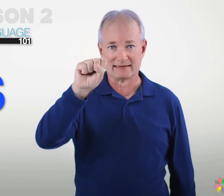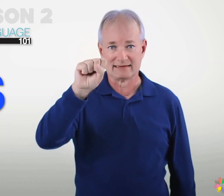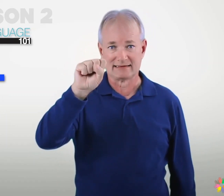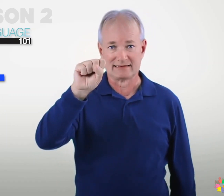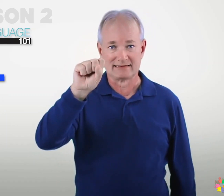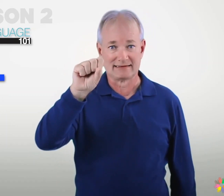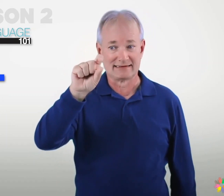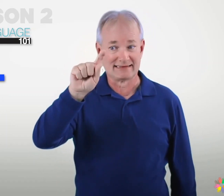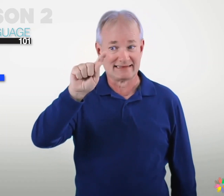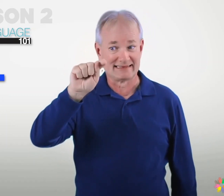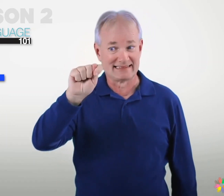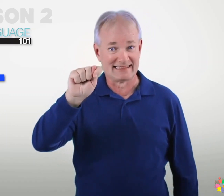S.